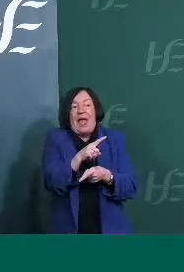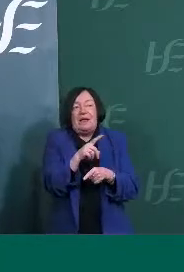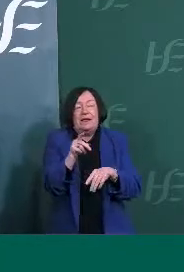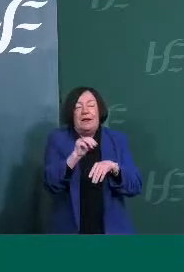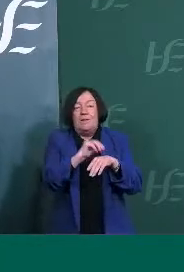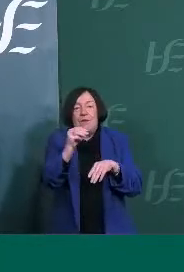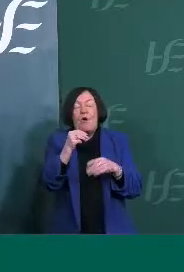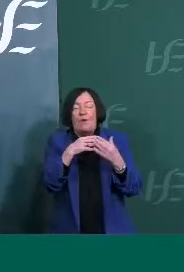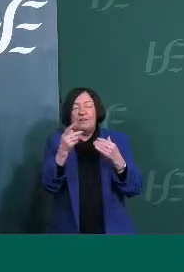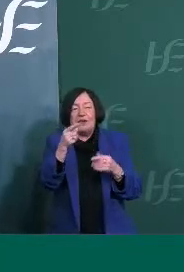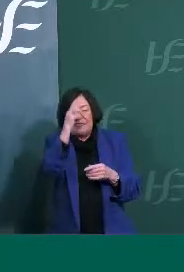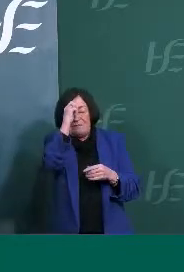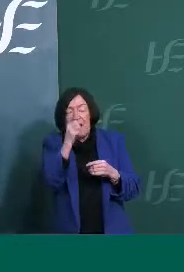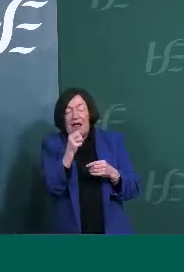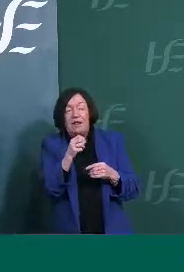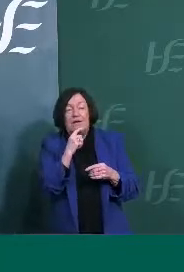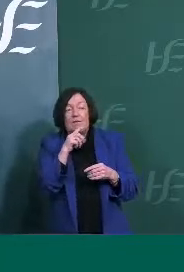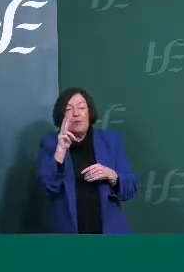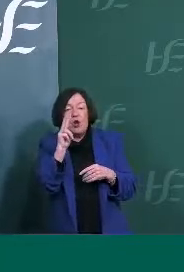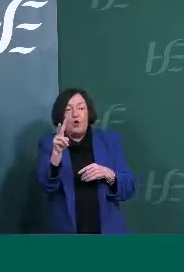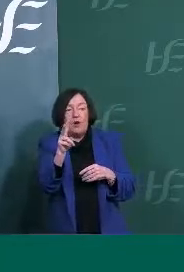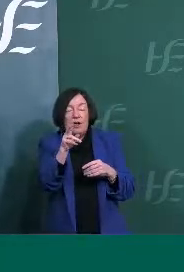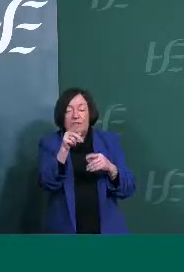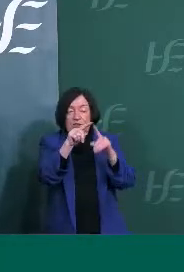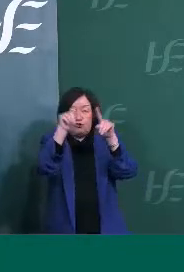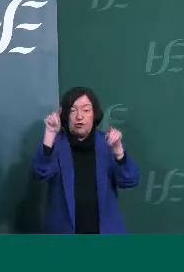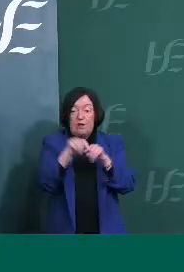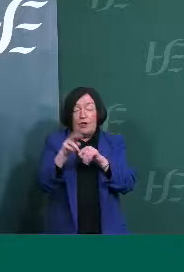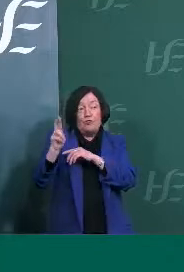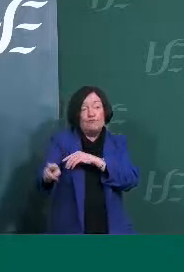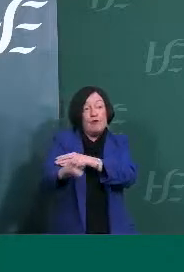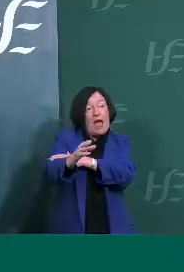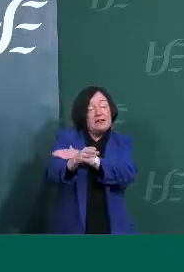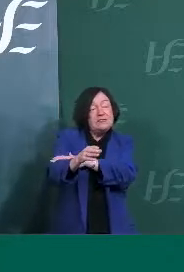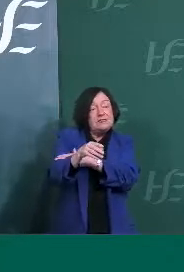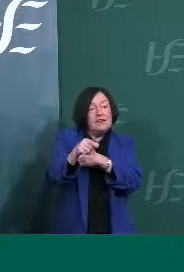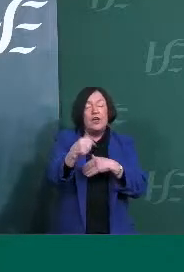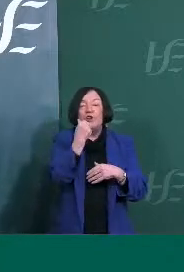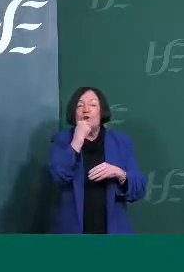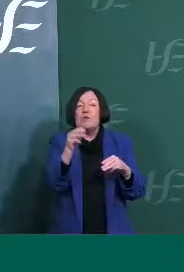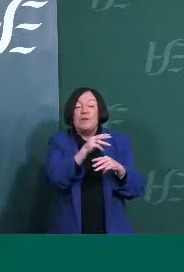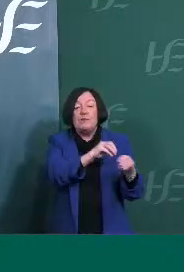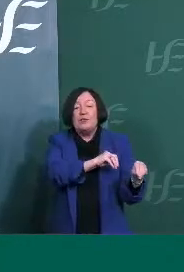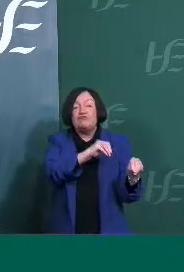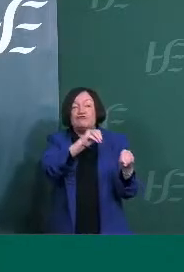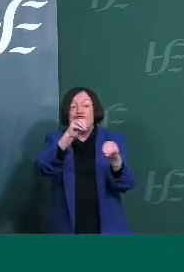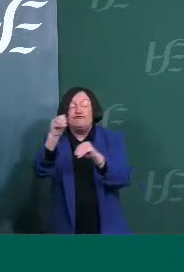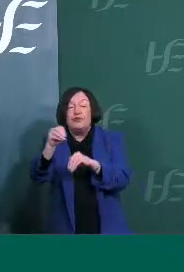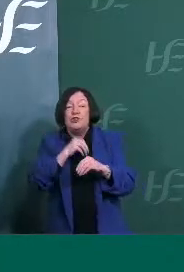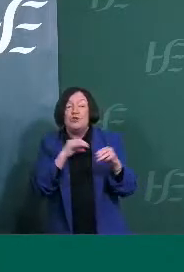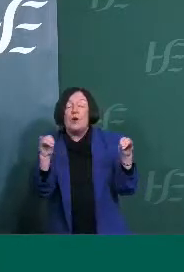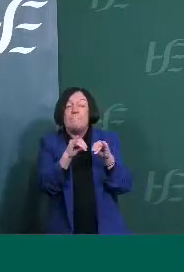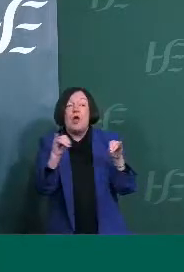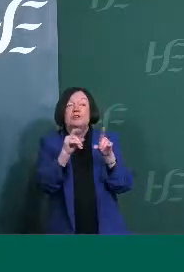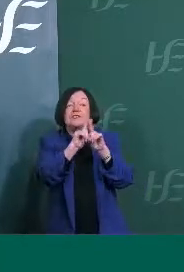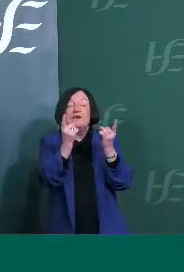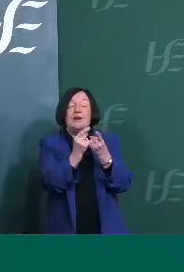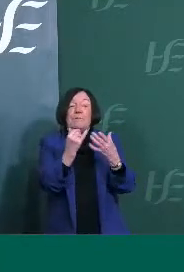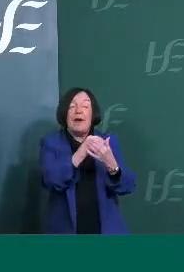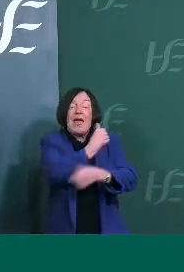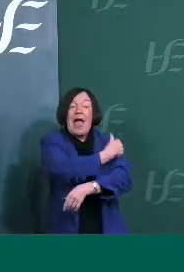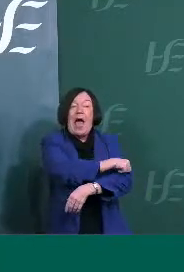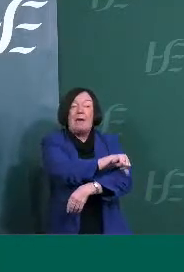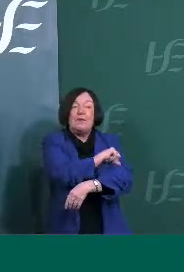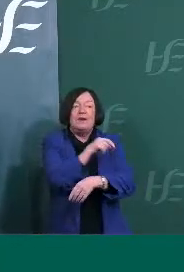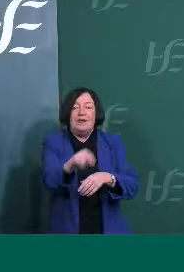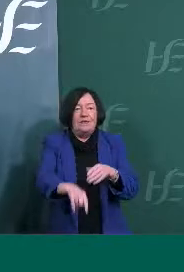in a predictable fashion. However, when we look at the chart on the right-hand side, this is the number of people being transported to our emergency departments by ambulance.